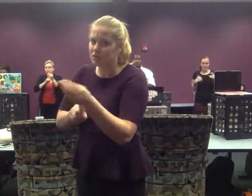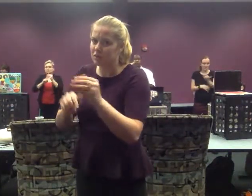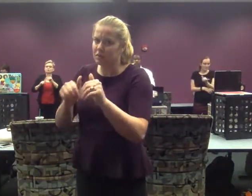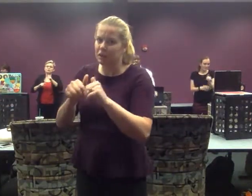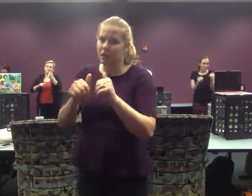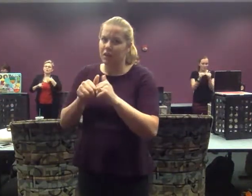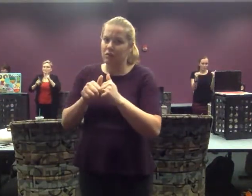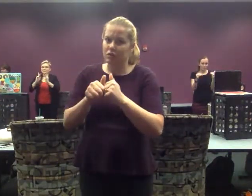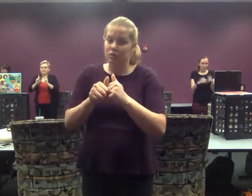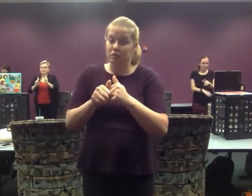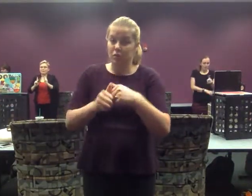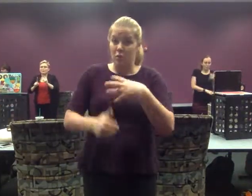religions.